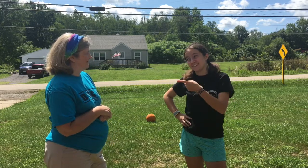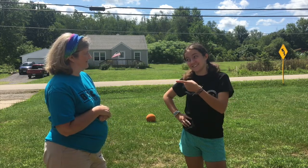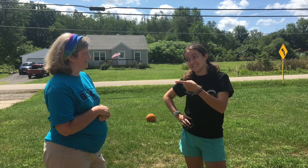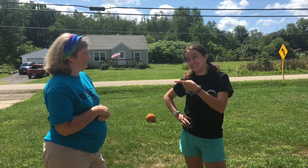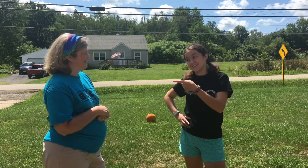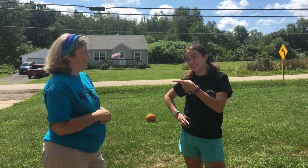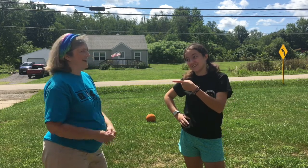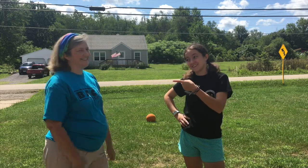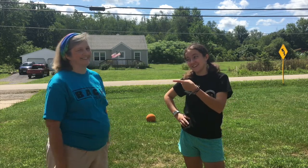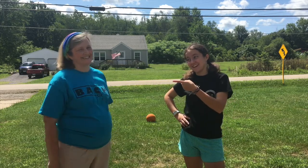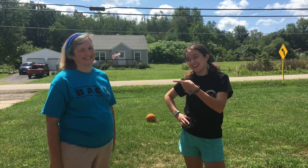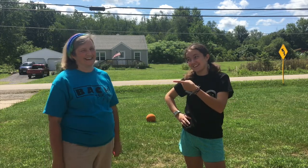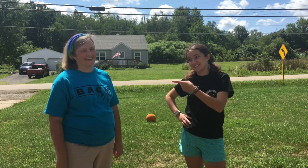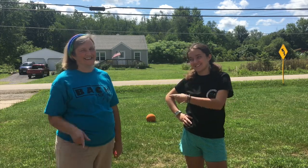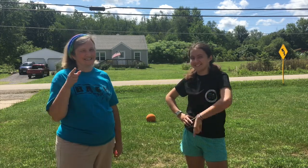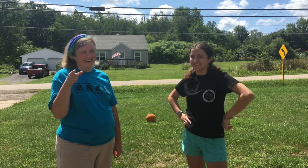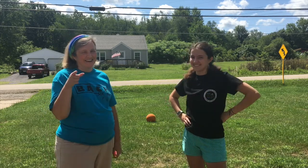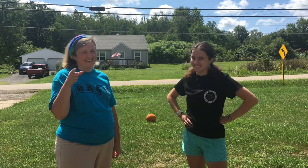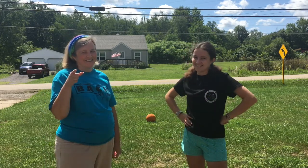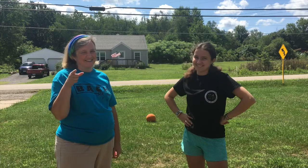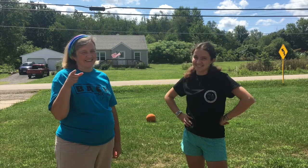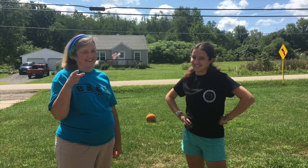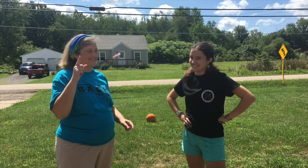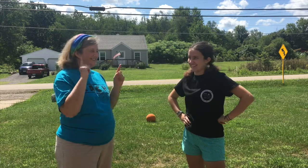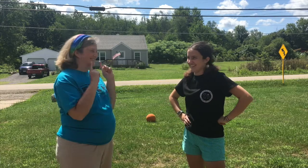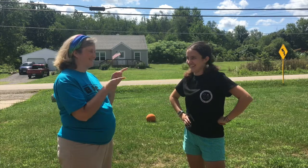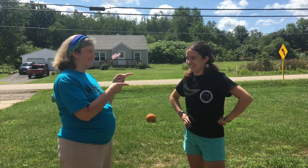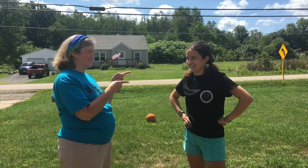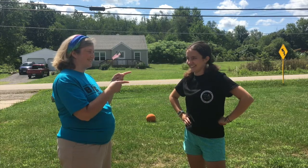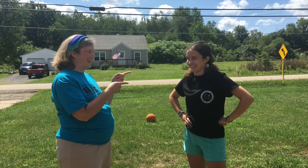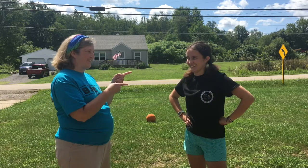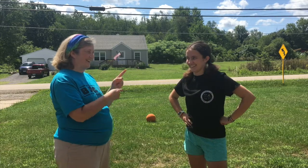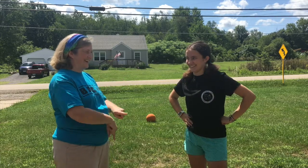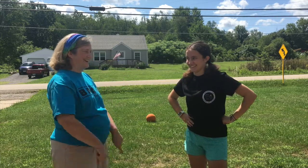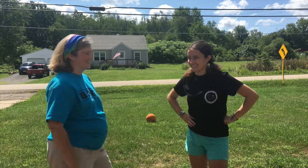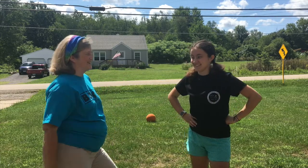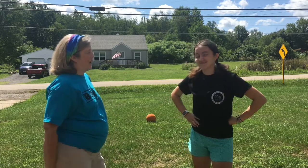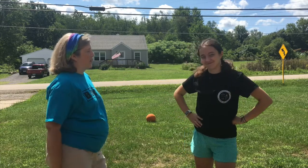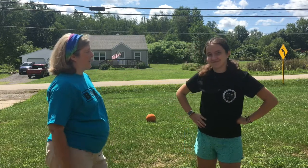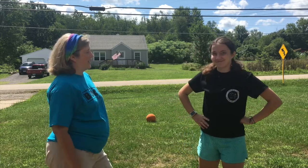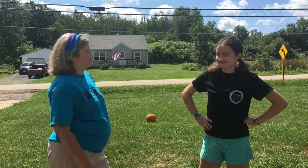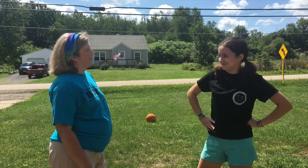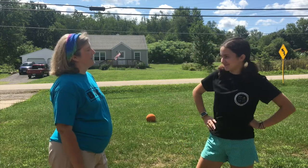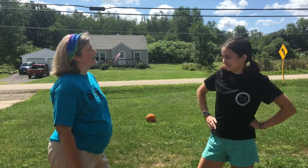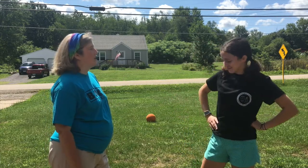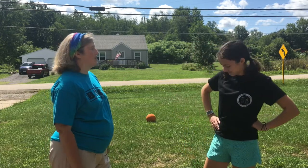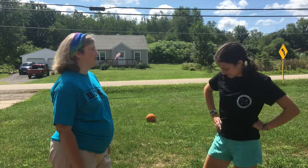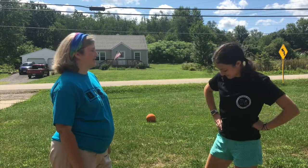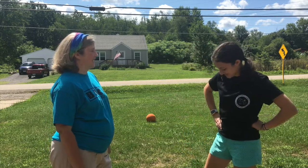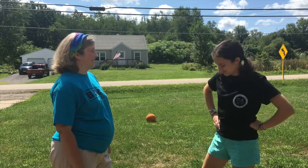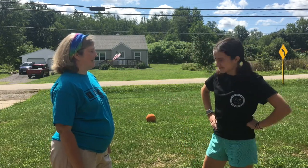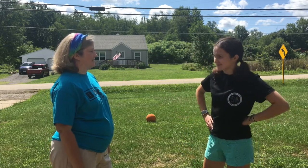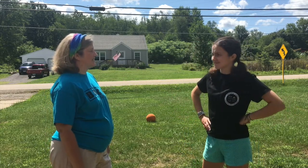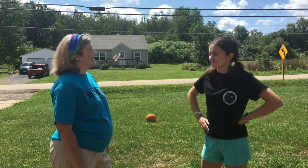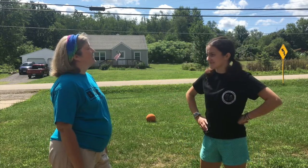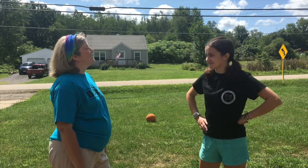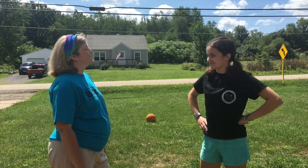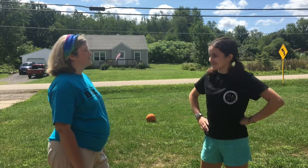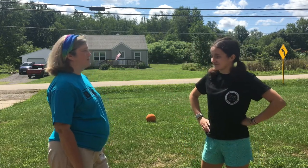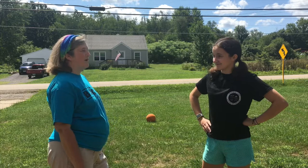didn't say Coach Says. I tried to trick her. Good job, Grace. Okay, Coach Says,